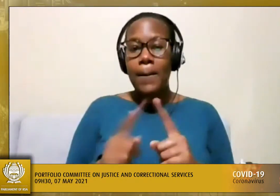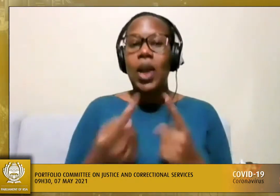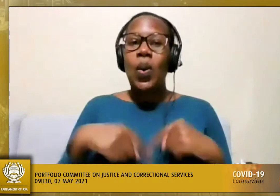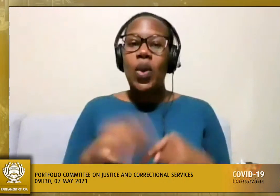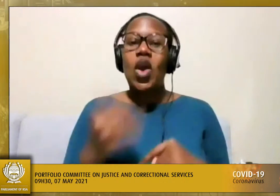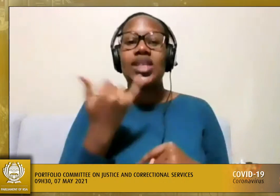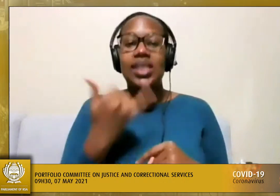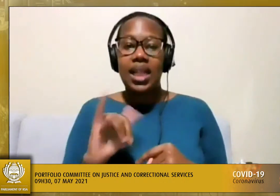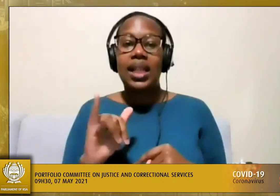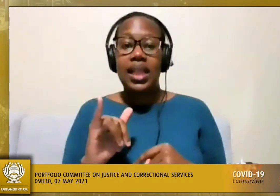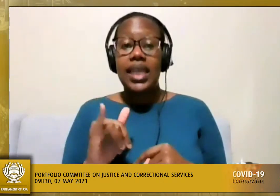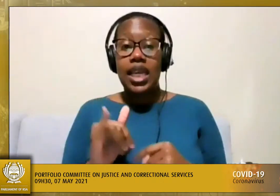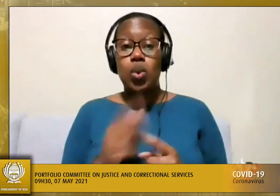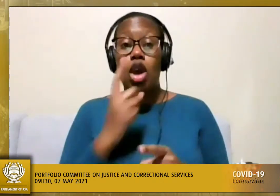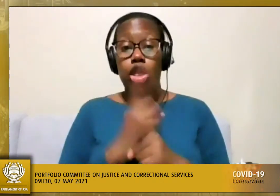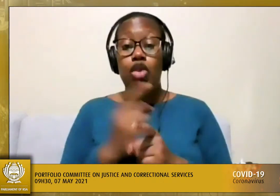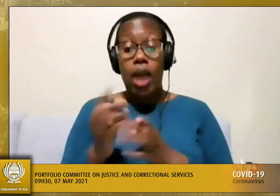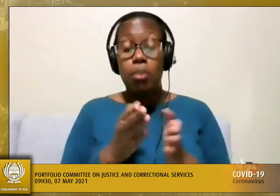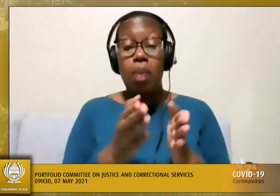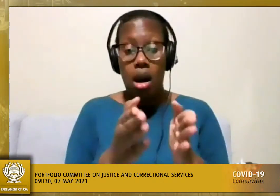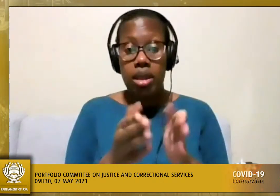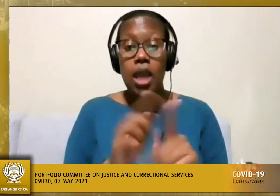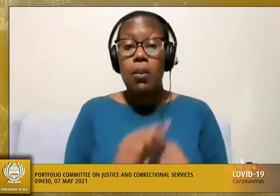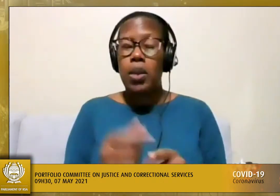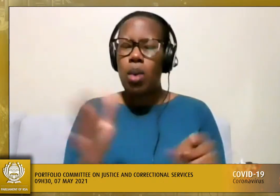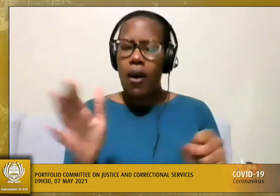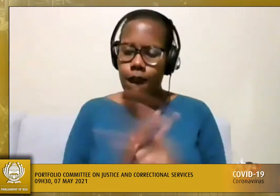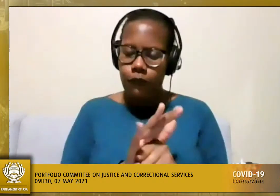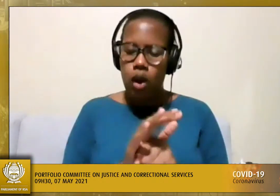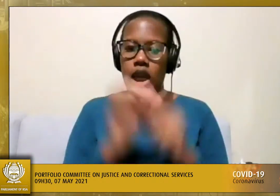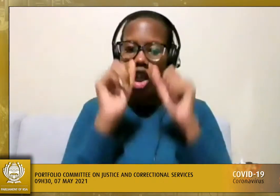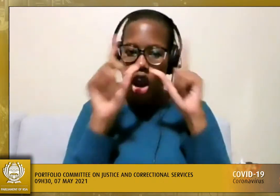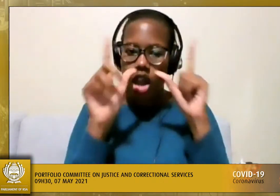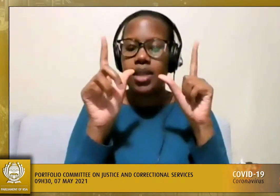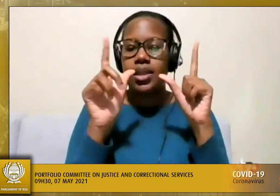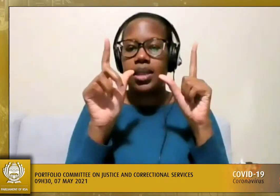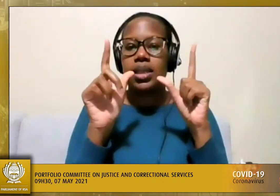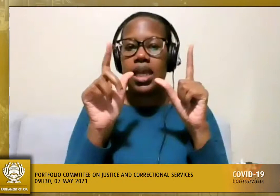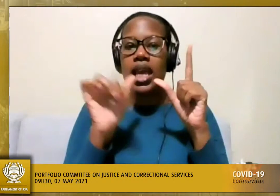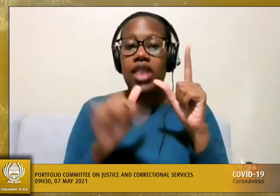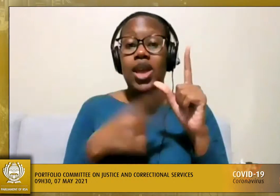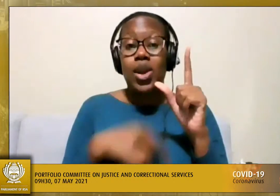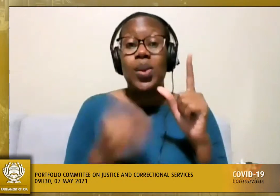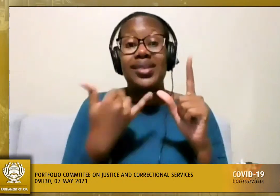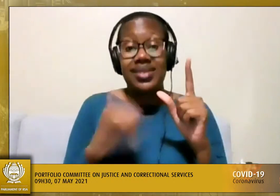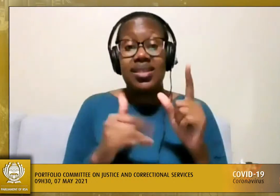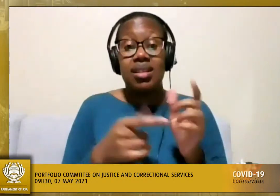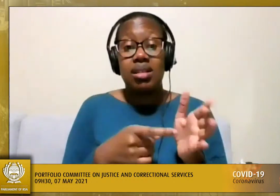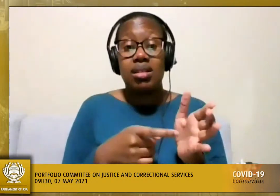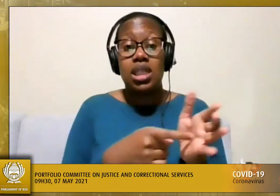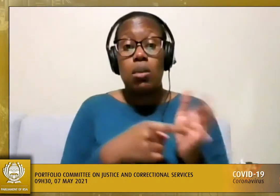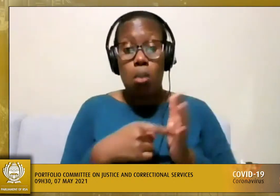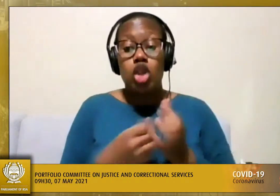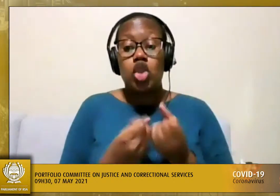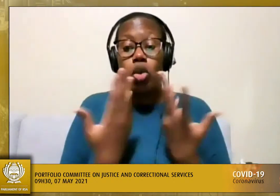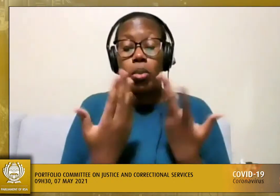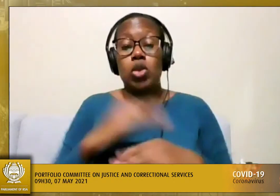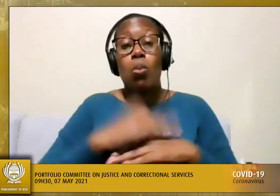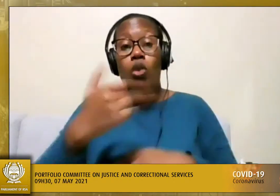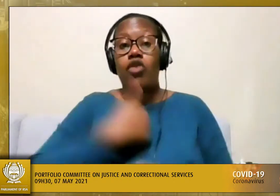in as much as we are on the right path we are fully cognizant of the fact is that we are we still demand so much more from ourselves